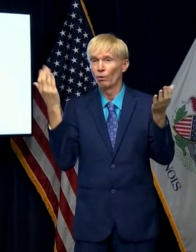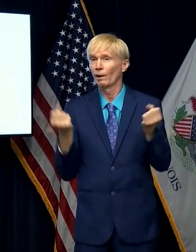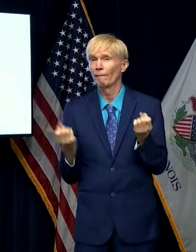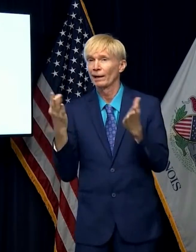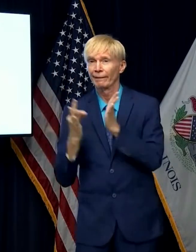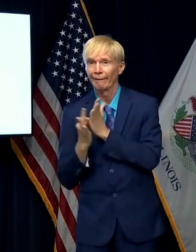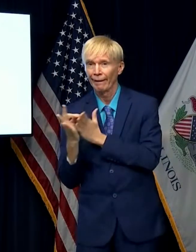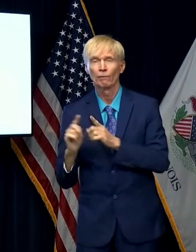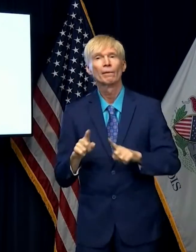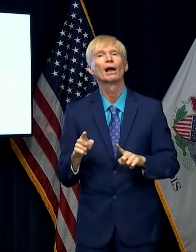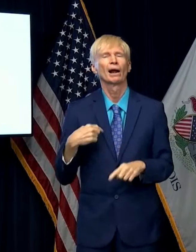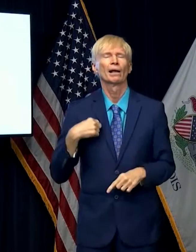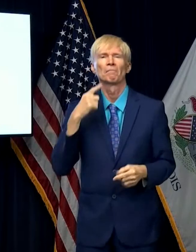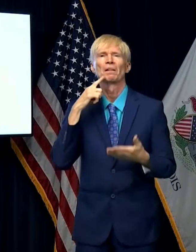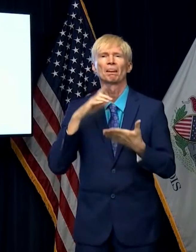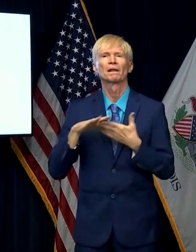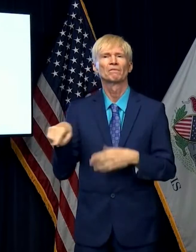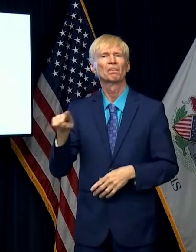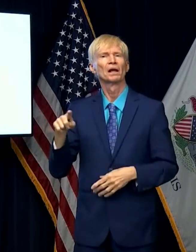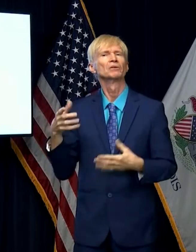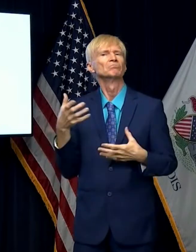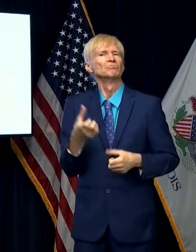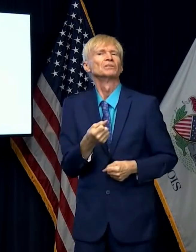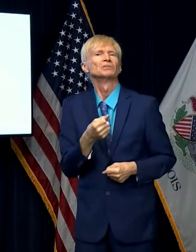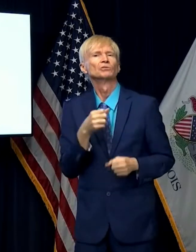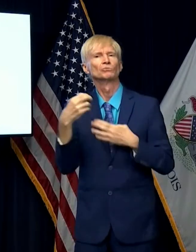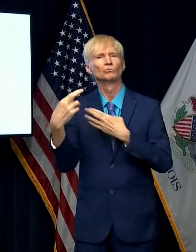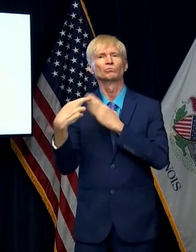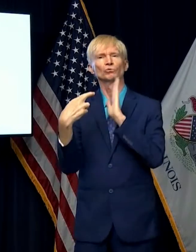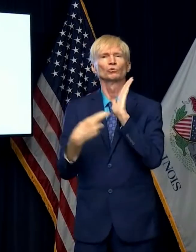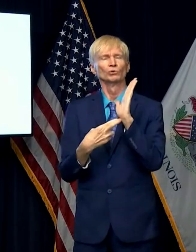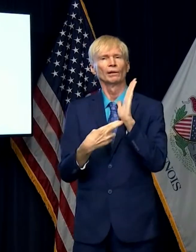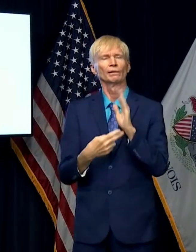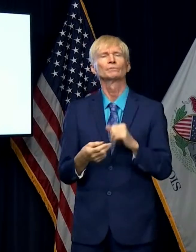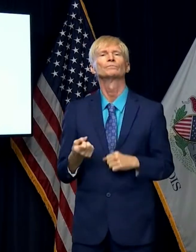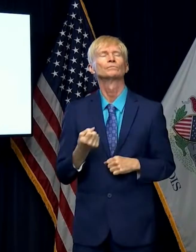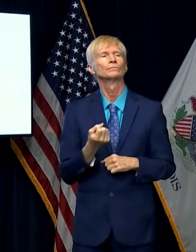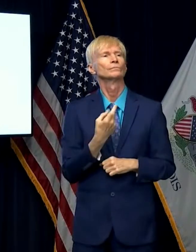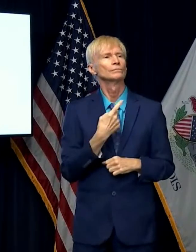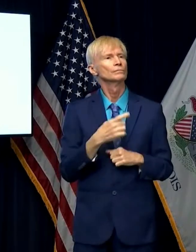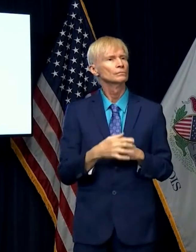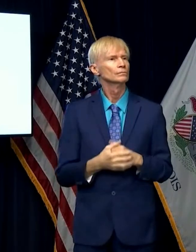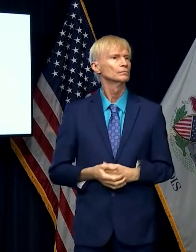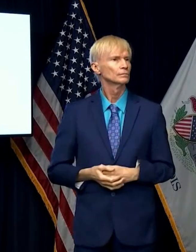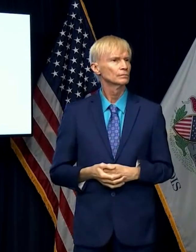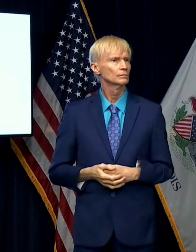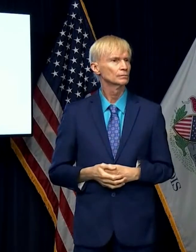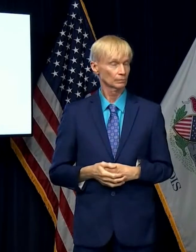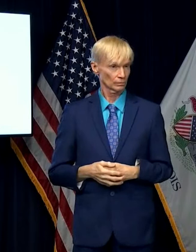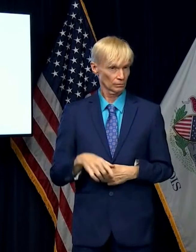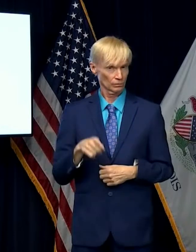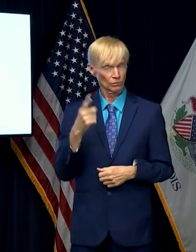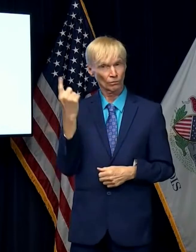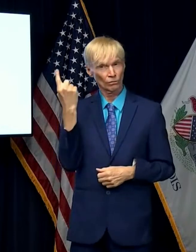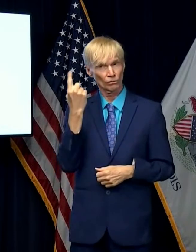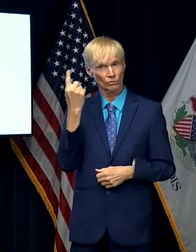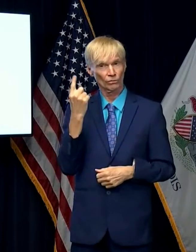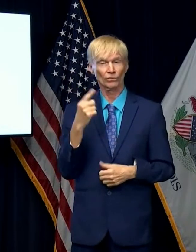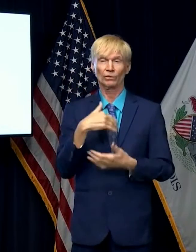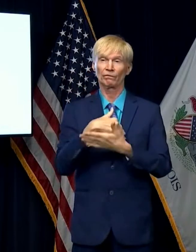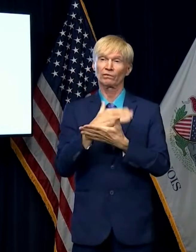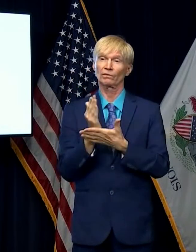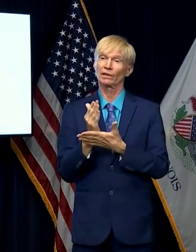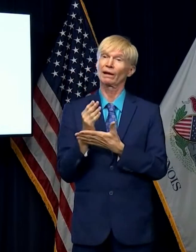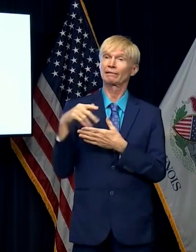but I believe they will follow the same guidance. We'll do two more. Governor, are you considering Eric. any kind of move back to phase 4? Because the